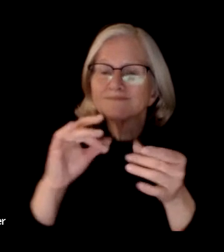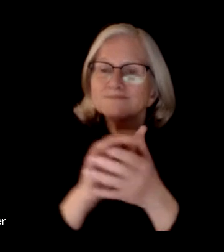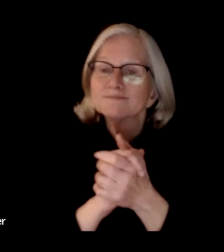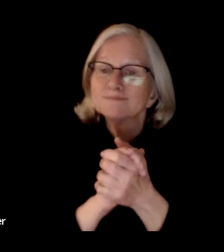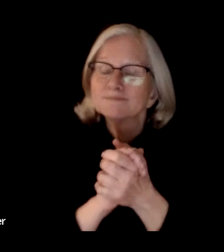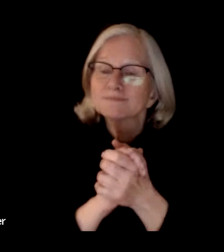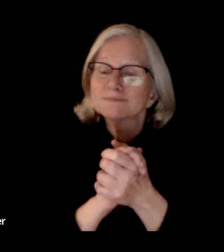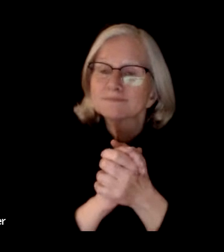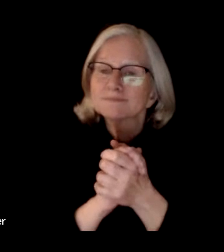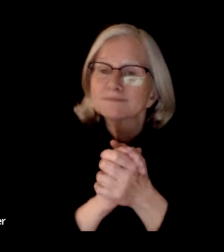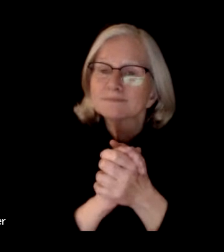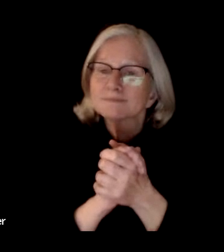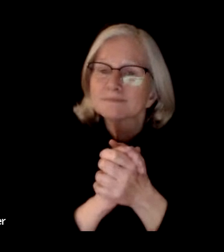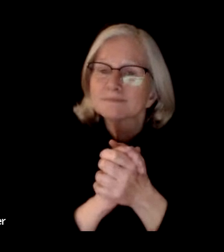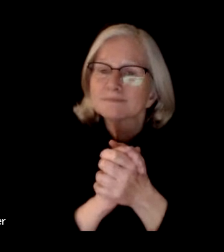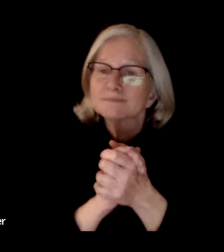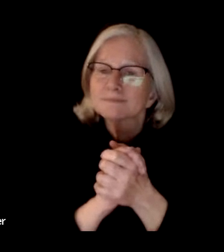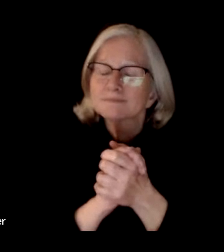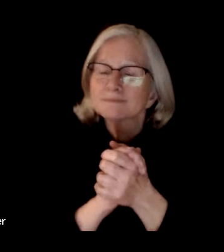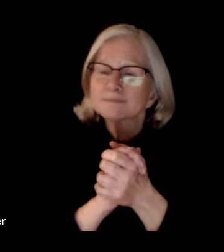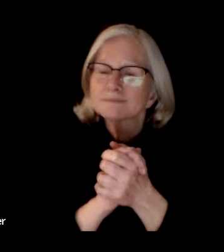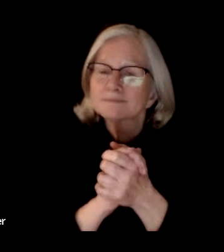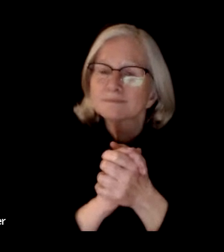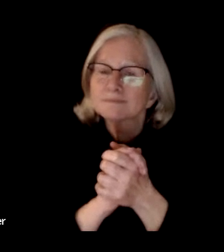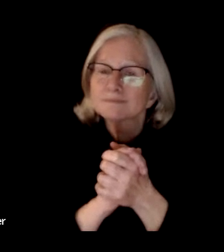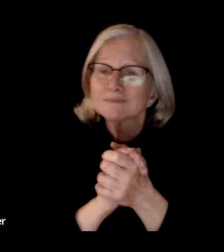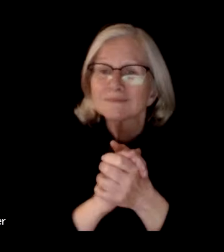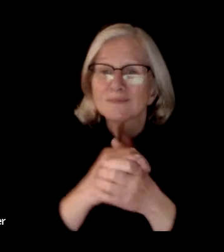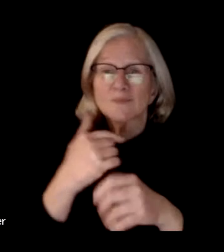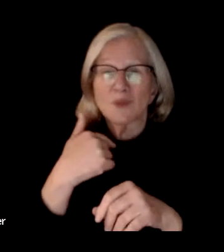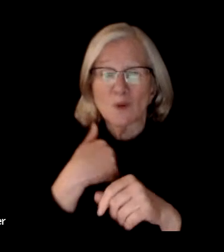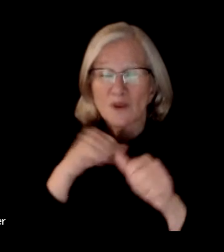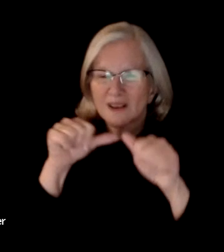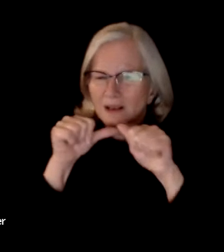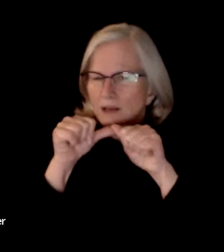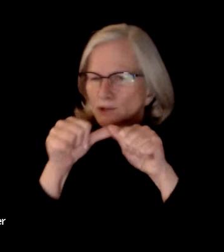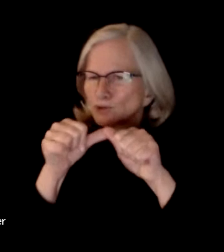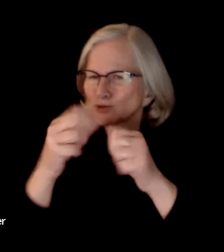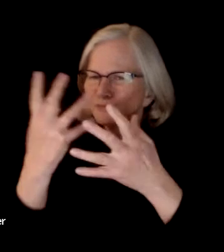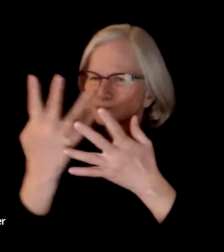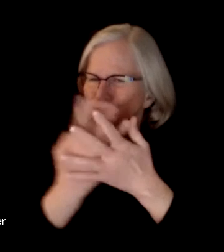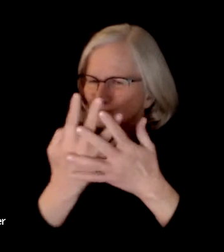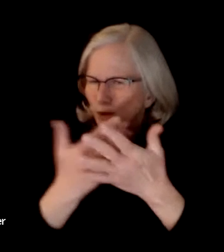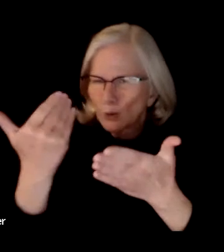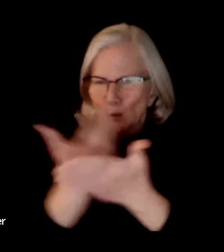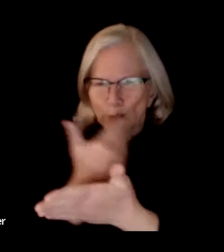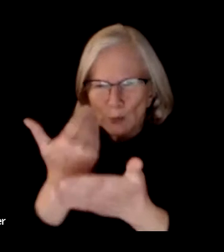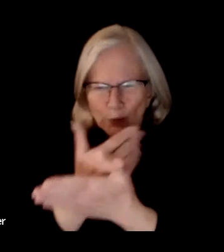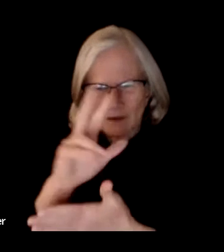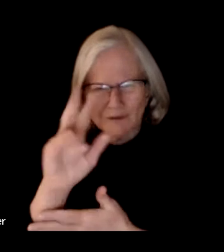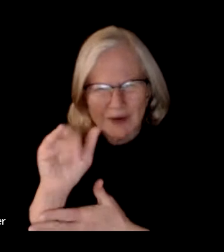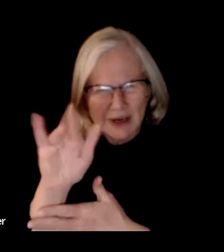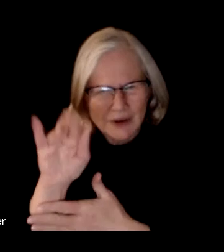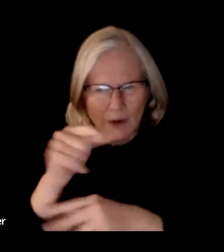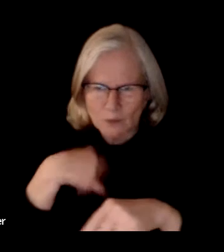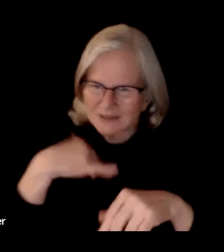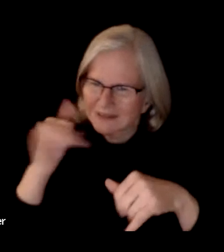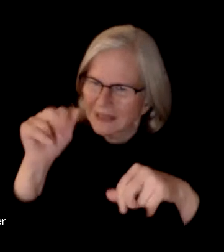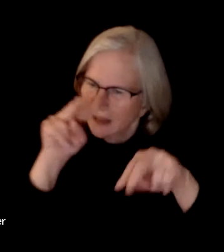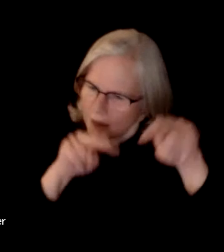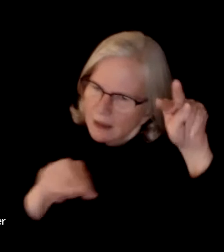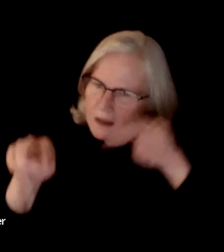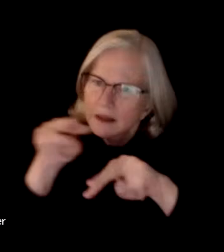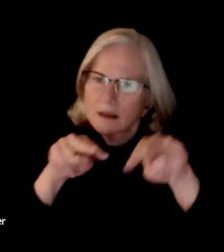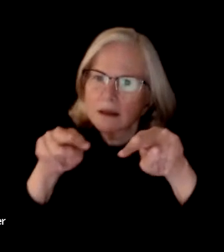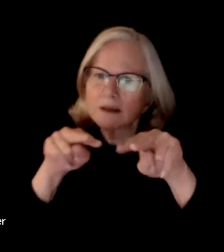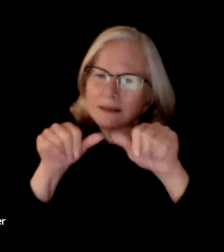we are continually screening for new variants. So we've been looking all along, and we'll continue to do